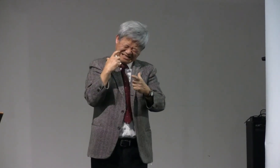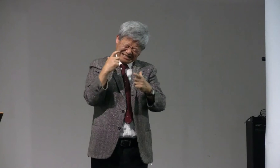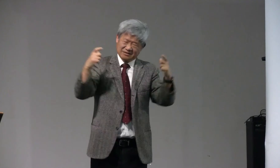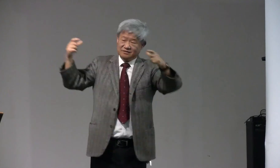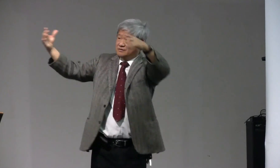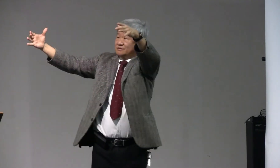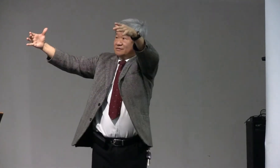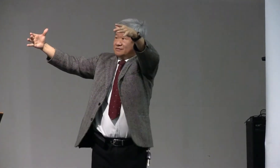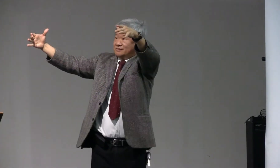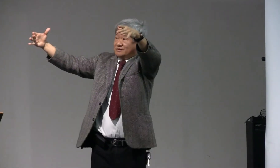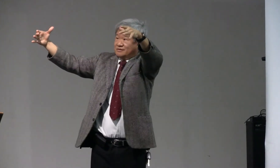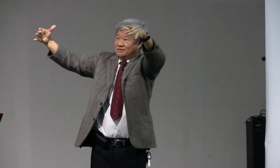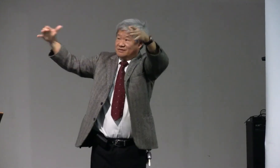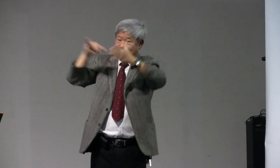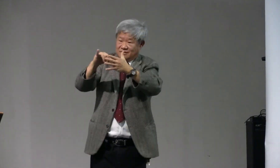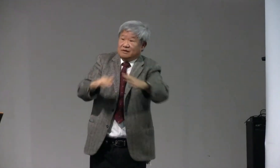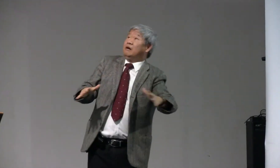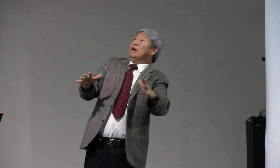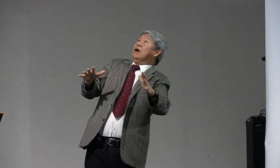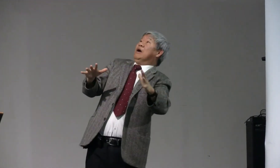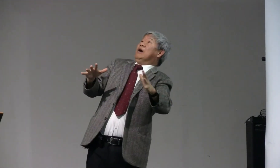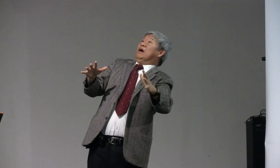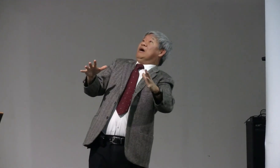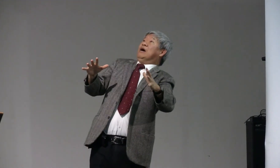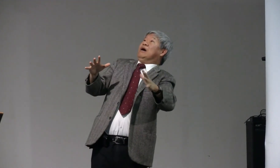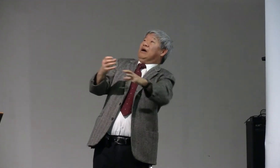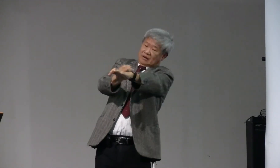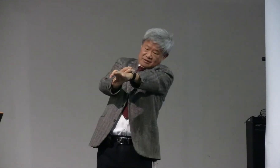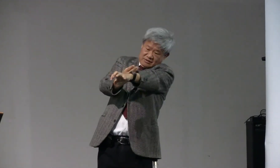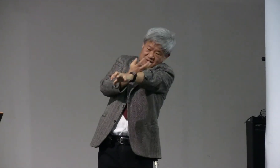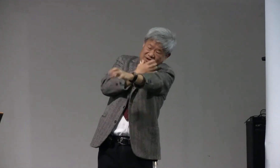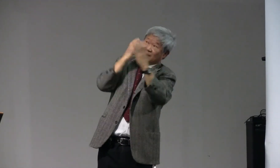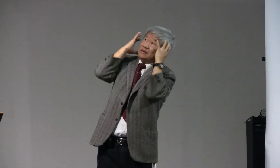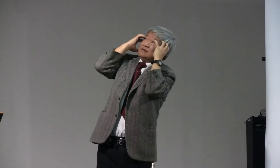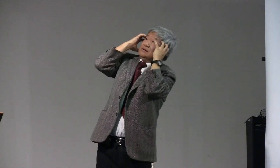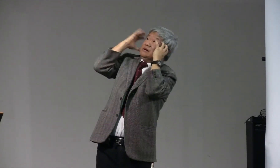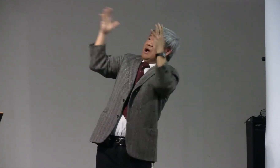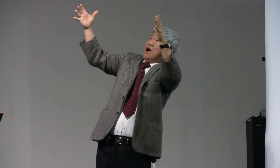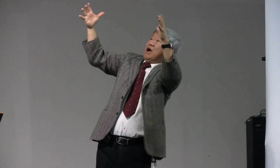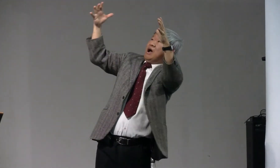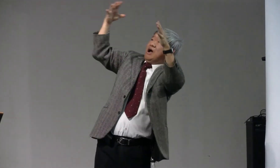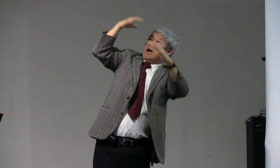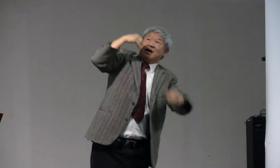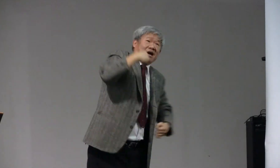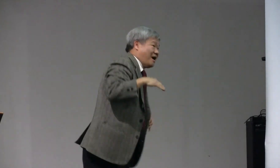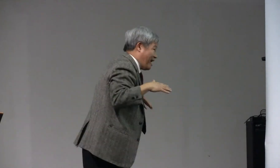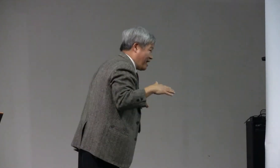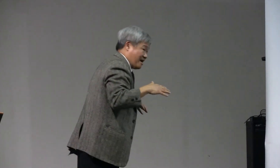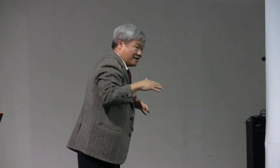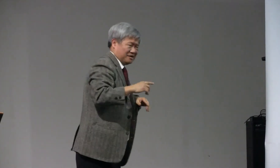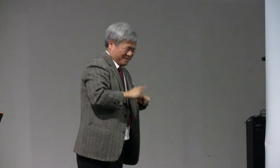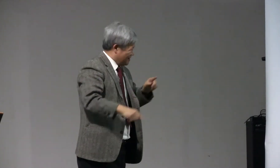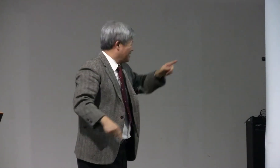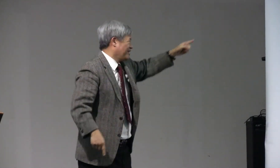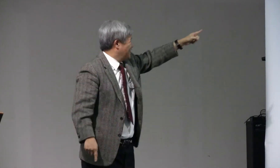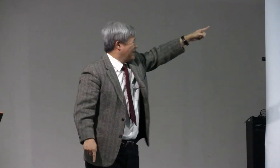Day? They have a big flying saucer and spaceship, and it terrifies everyone.